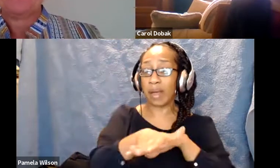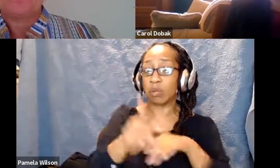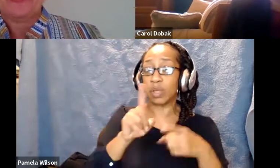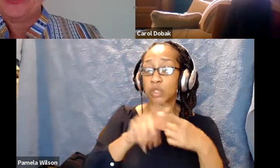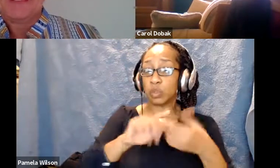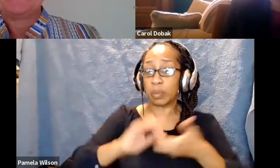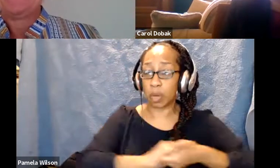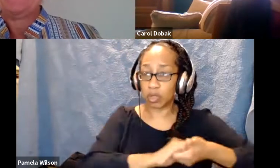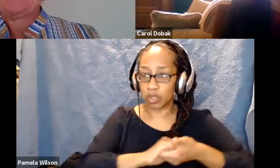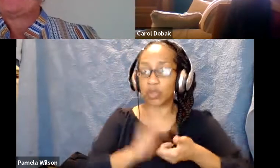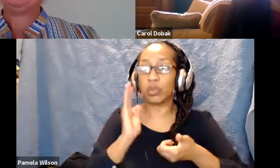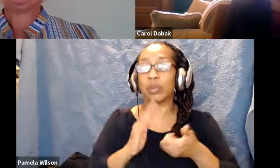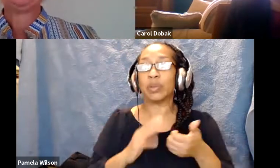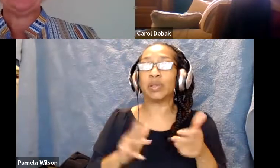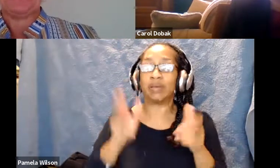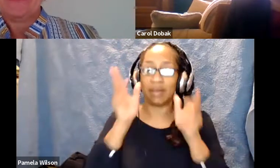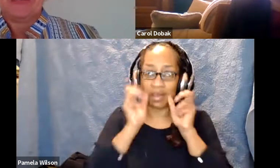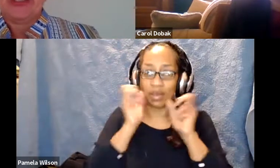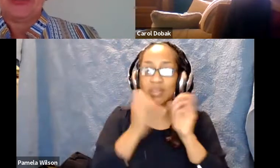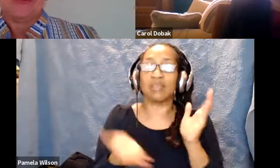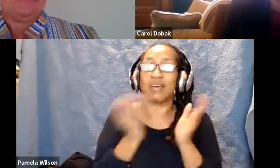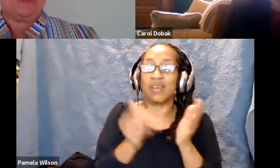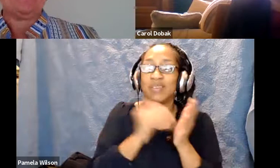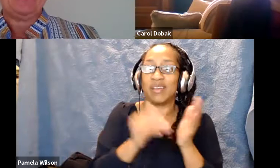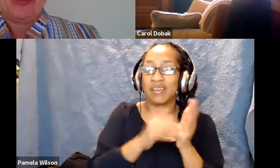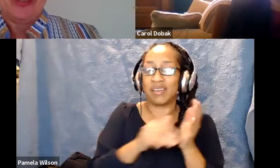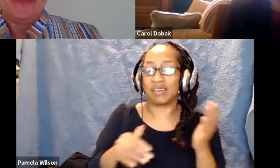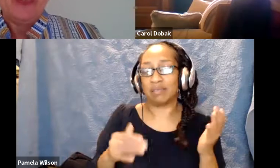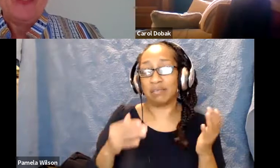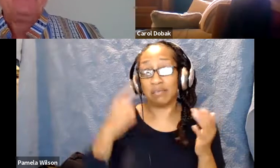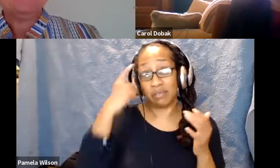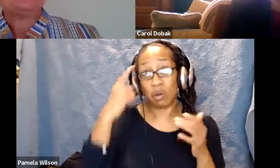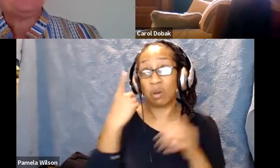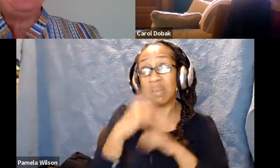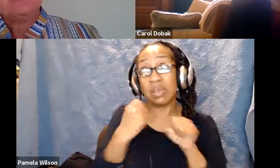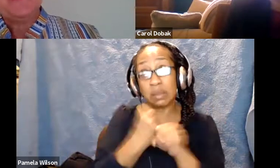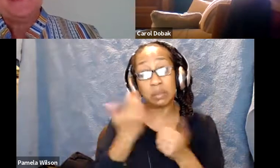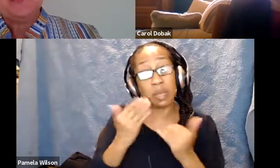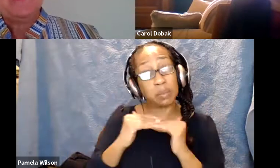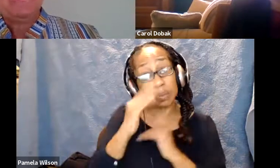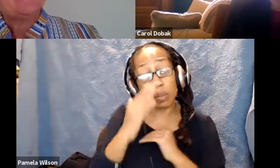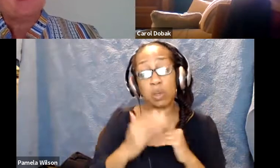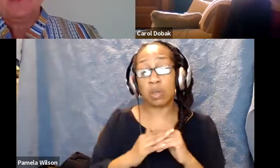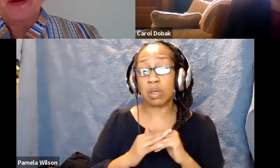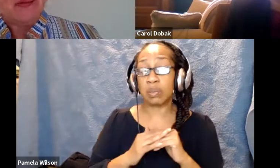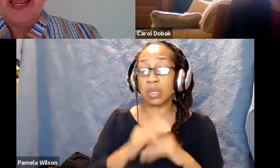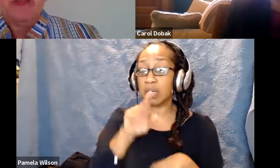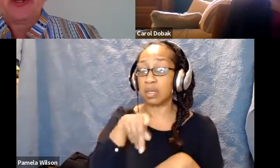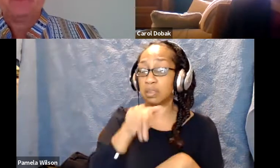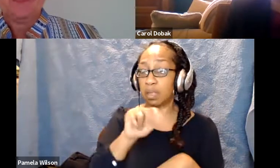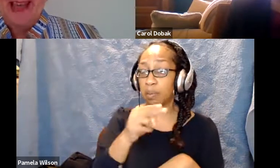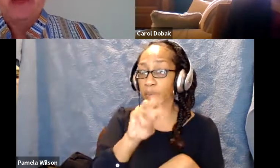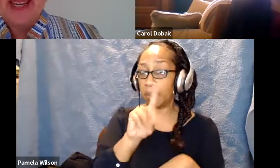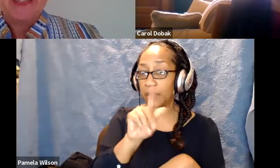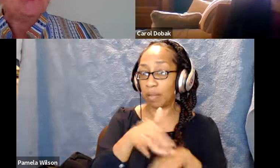over and over and over again, at least for the next year, if not longer. because Pathways to Partnership is all about